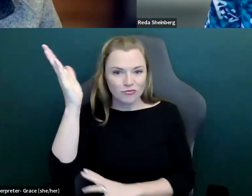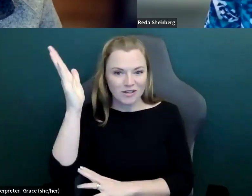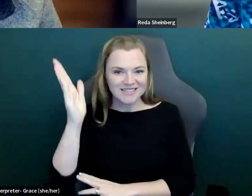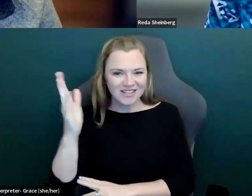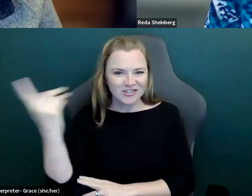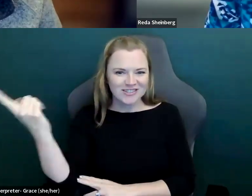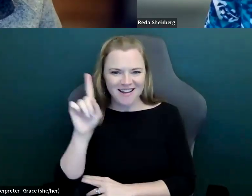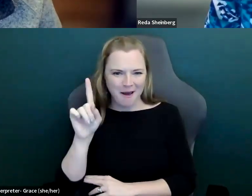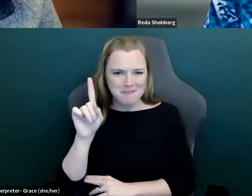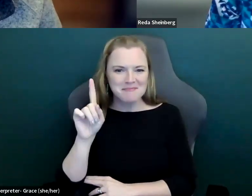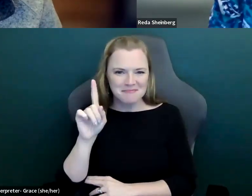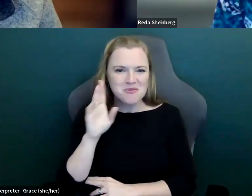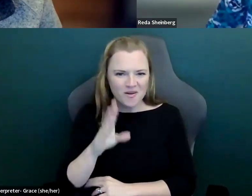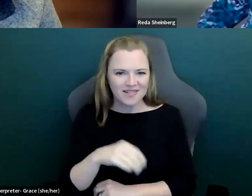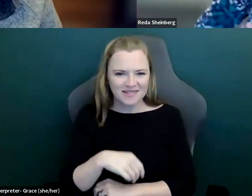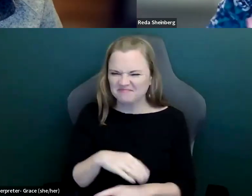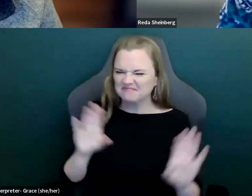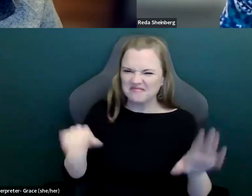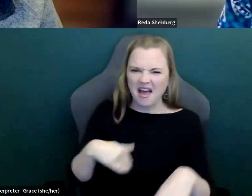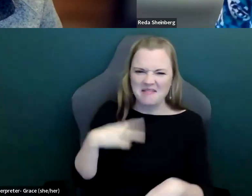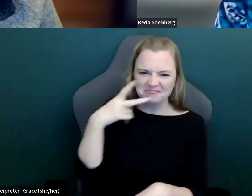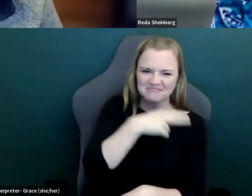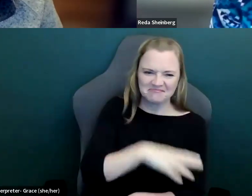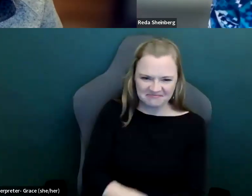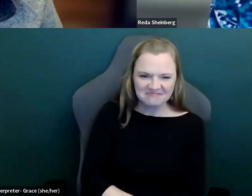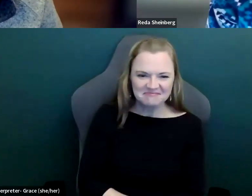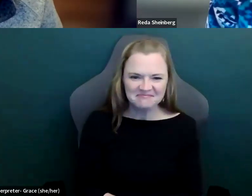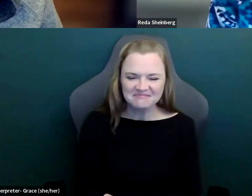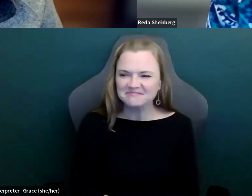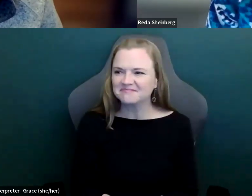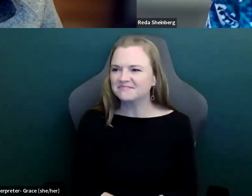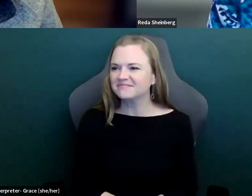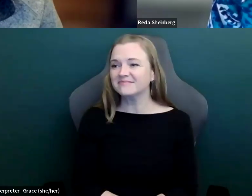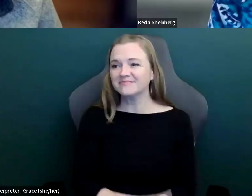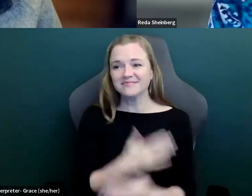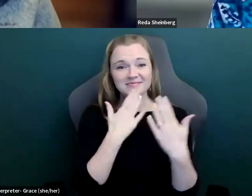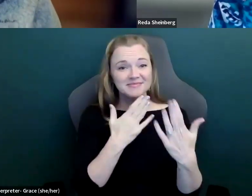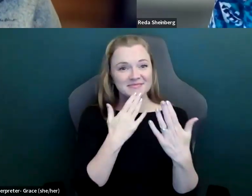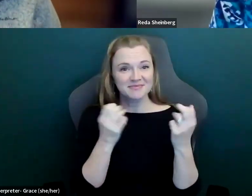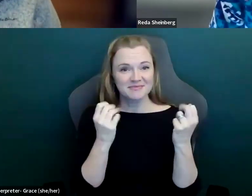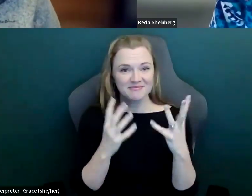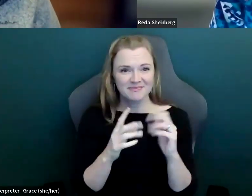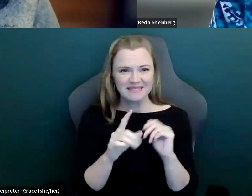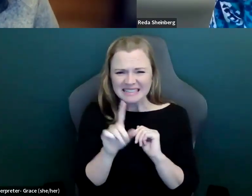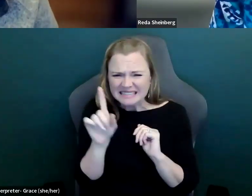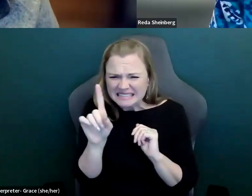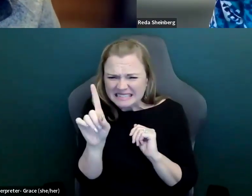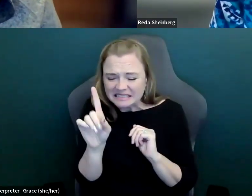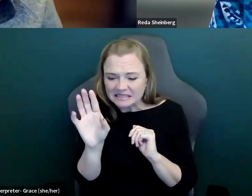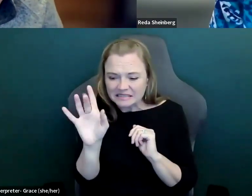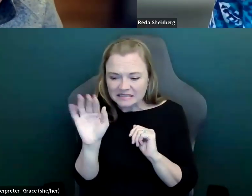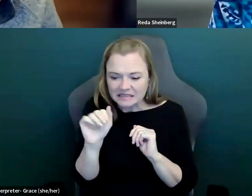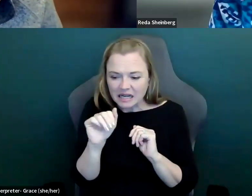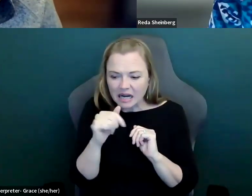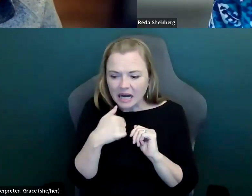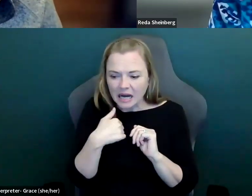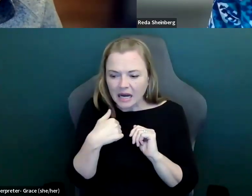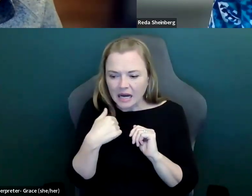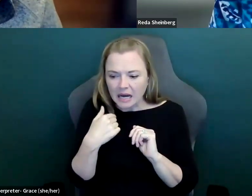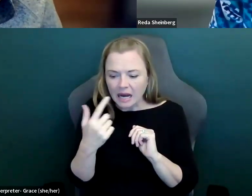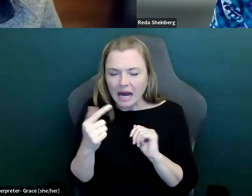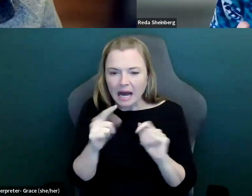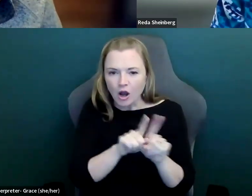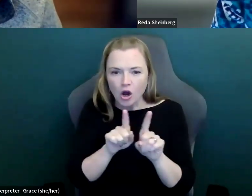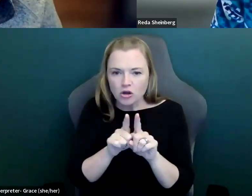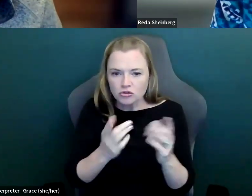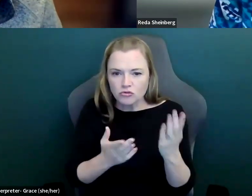then we I won't will go have on them. further. Okay. Well, thank you so much. One other thing I wanted to say, I would also